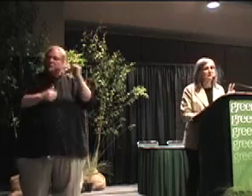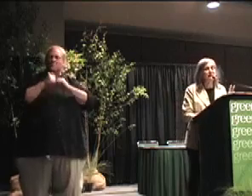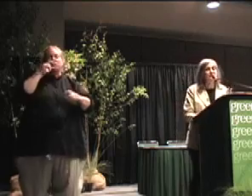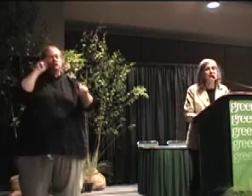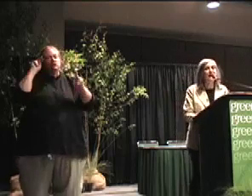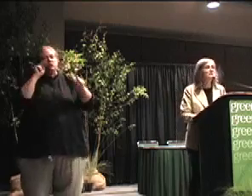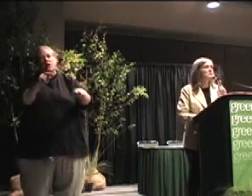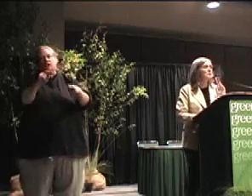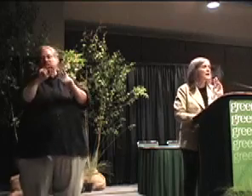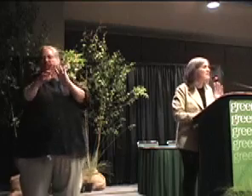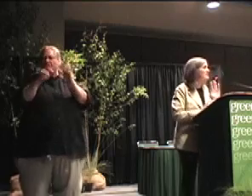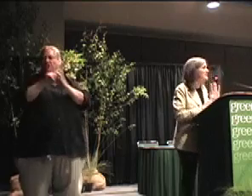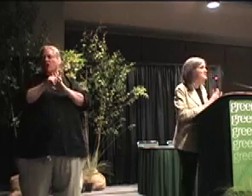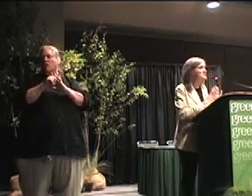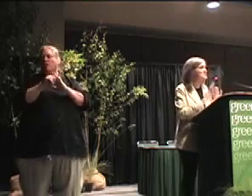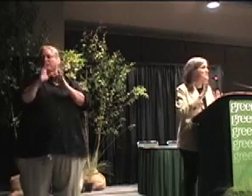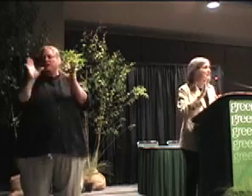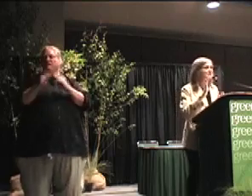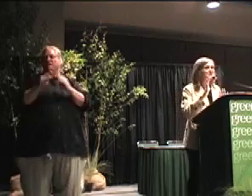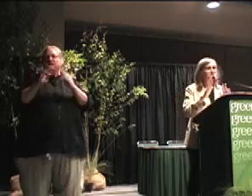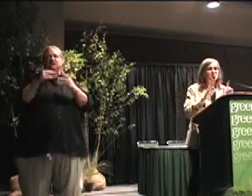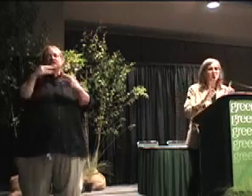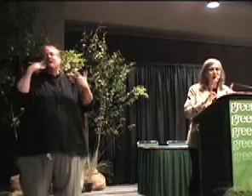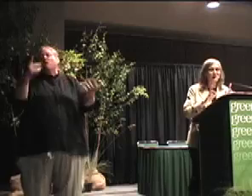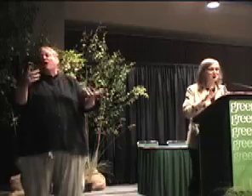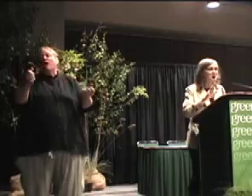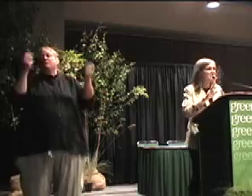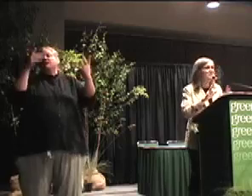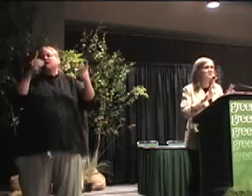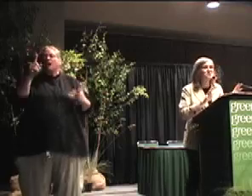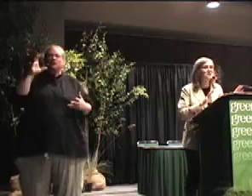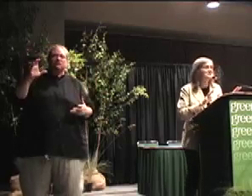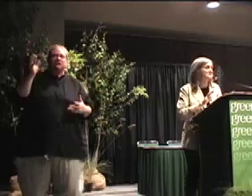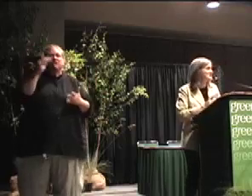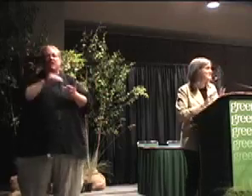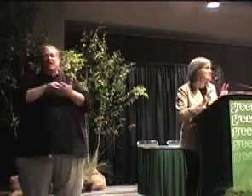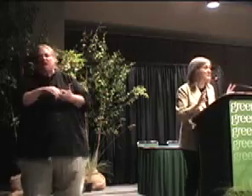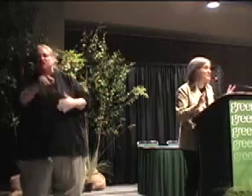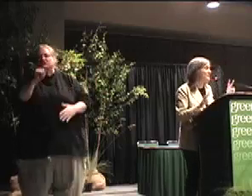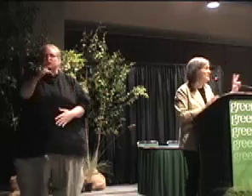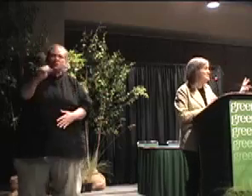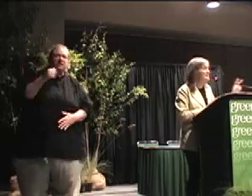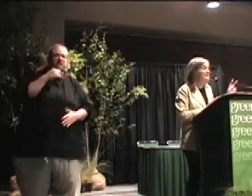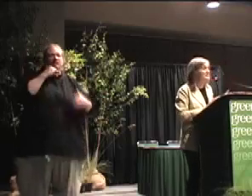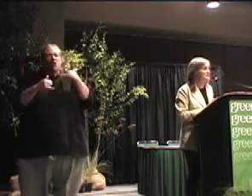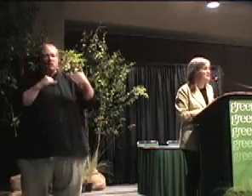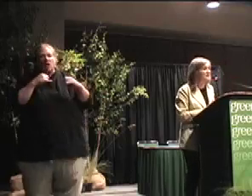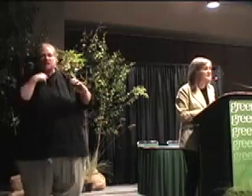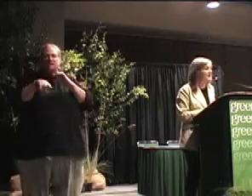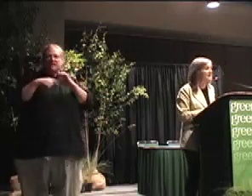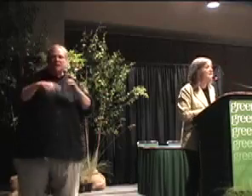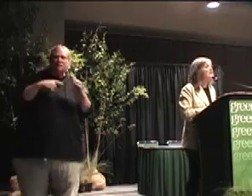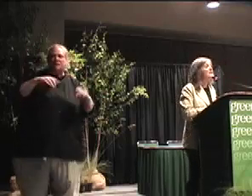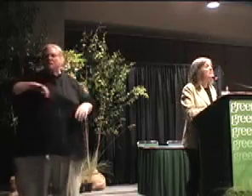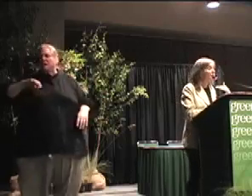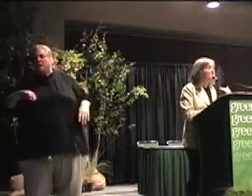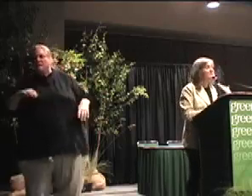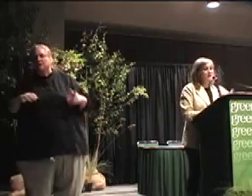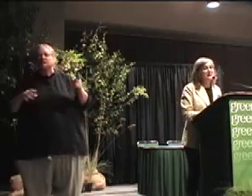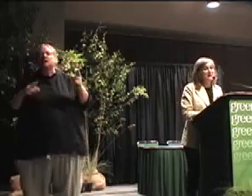days of the convention. I don't know how many hundreds or thousands of calls, emails, tweets the St. Paul authorities, Minneapolis authorities got,